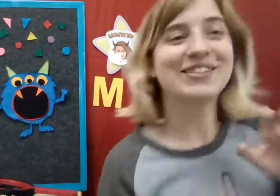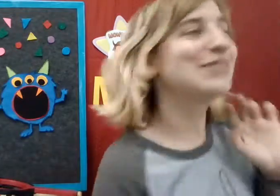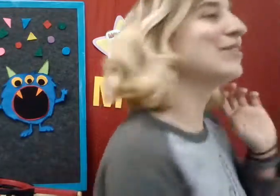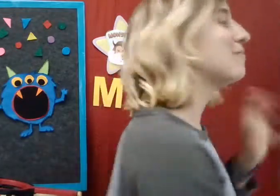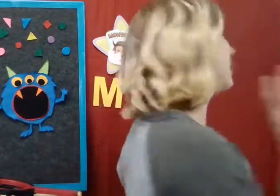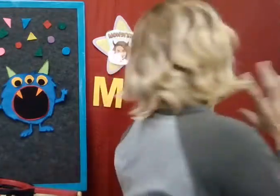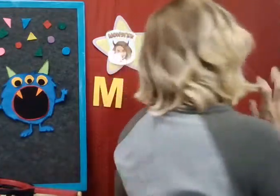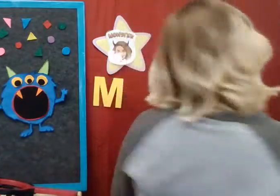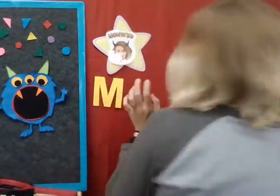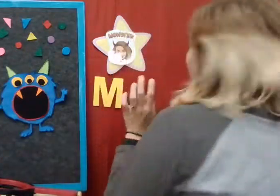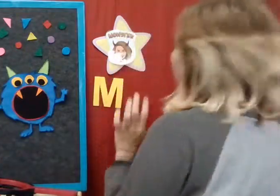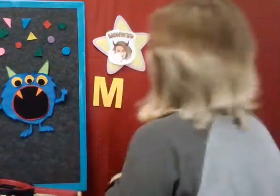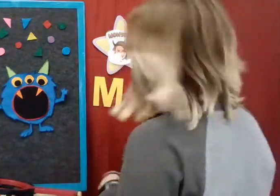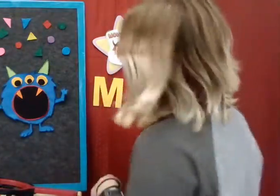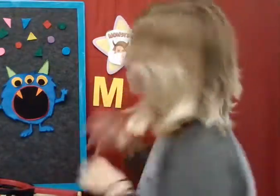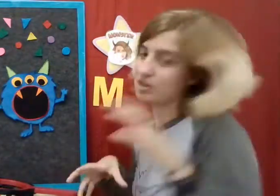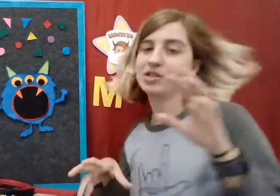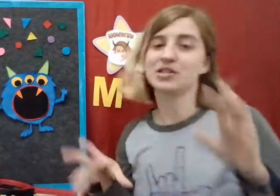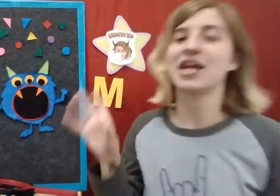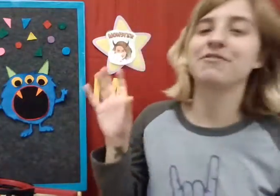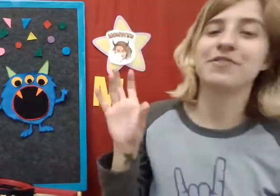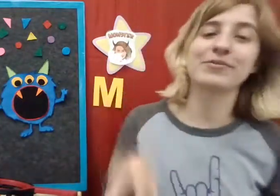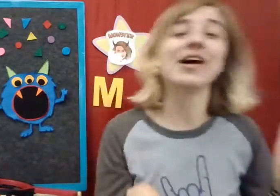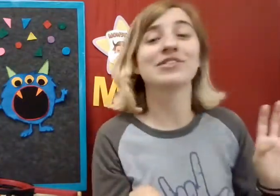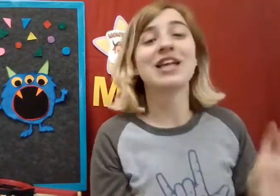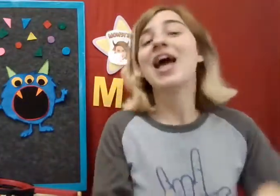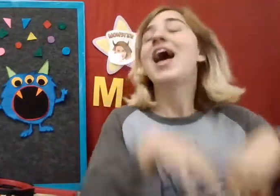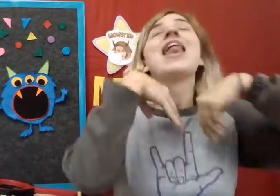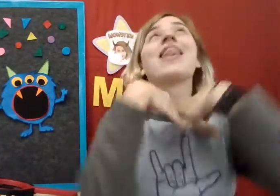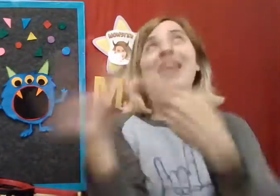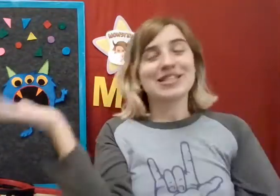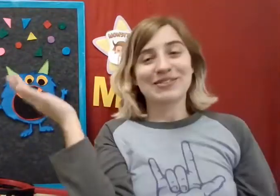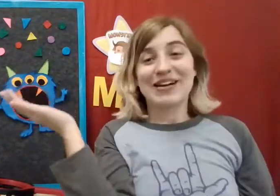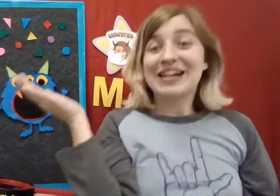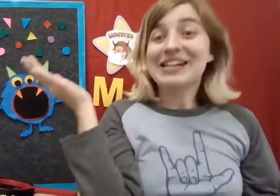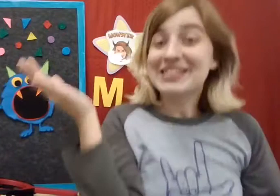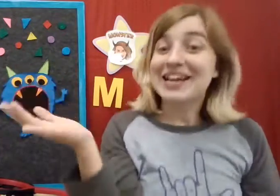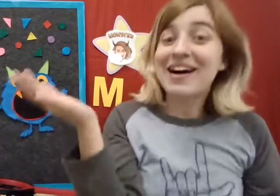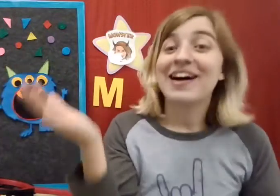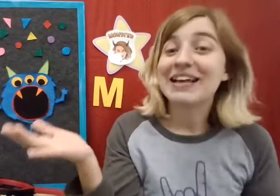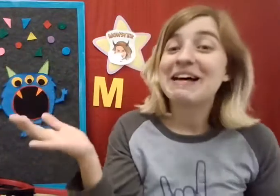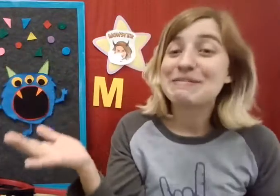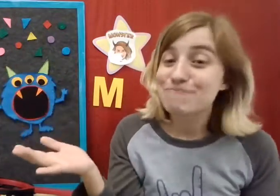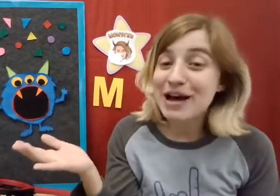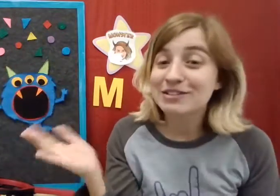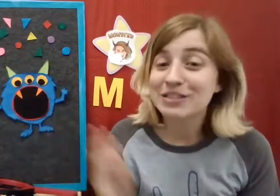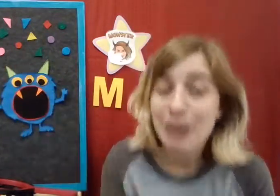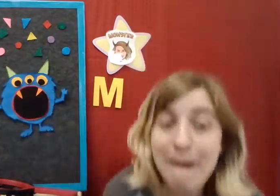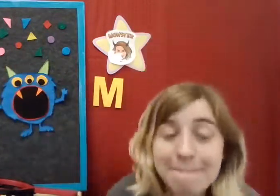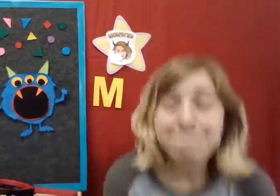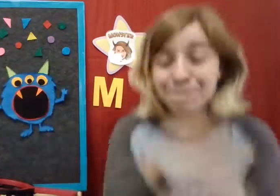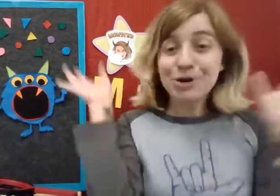the monster pokey and you turn yourself around. That's what it's all about.